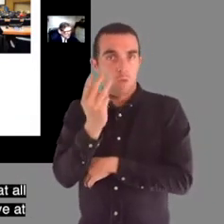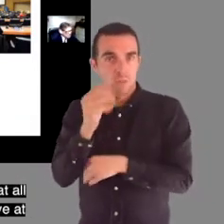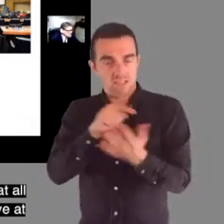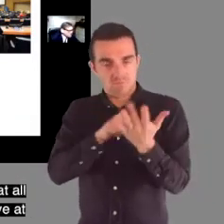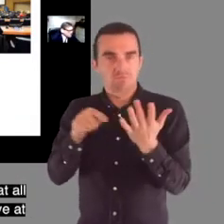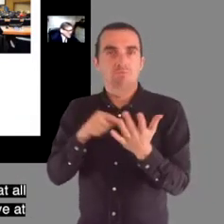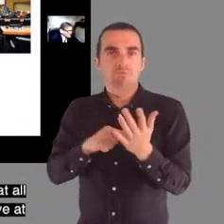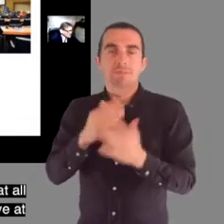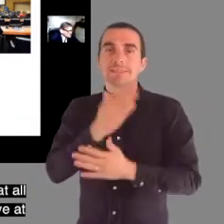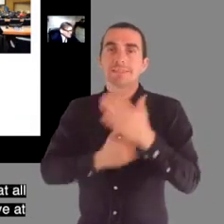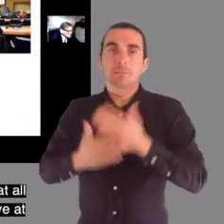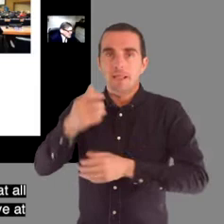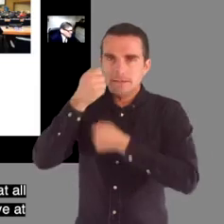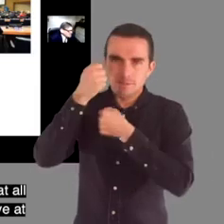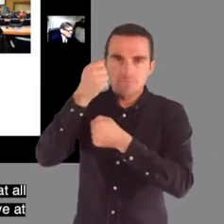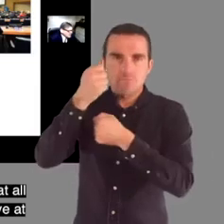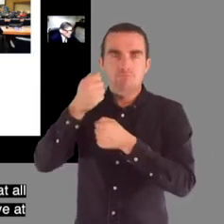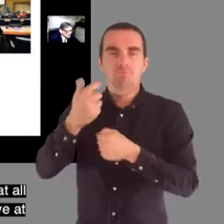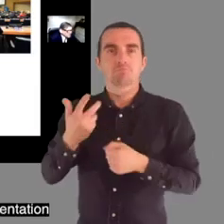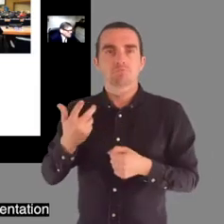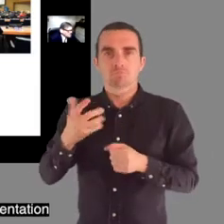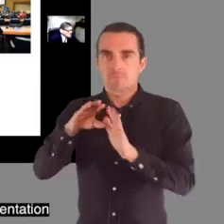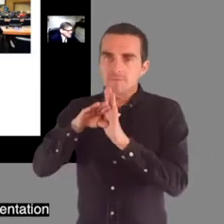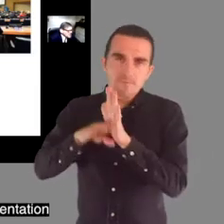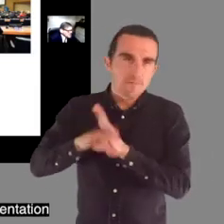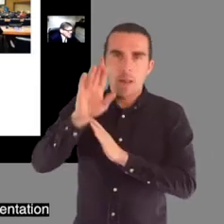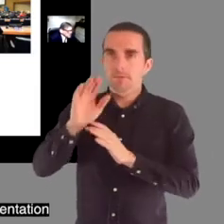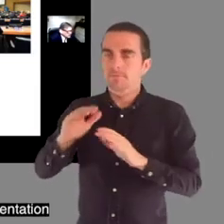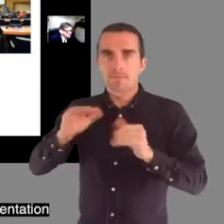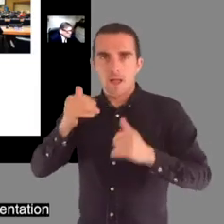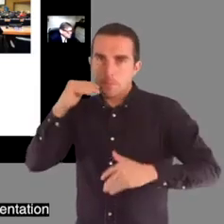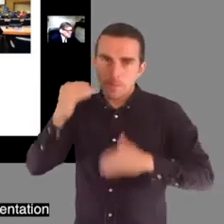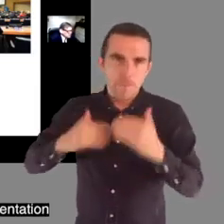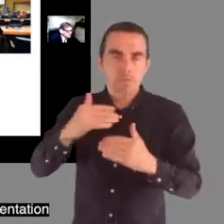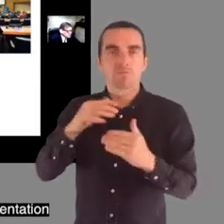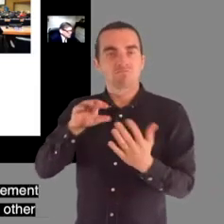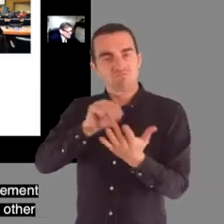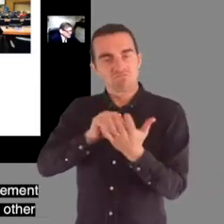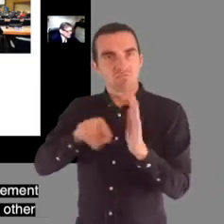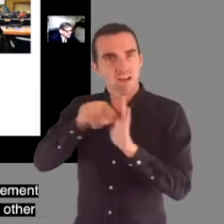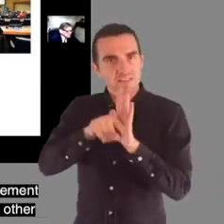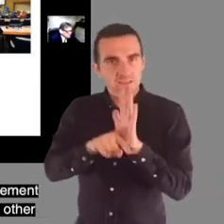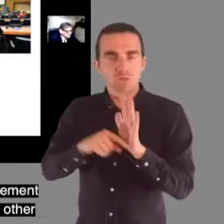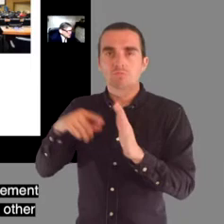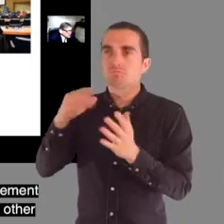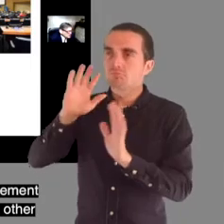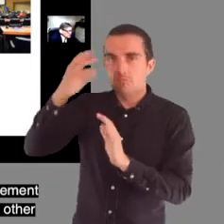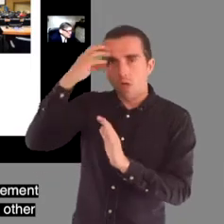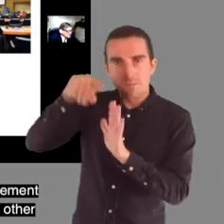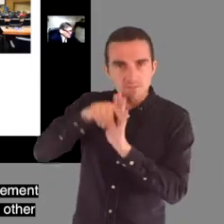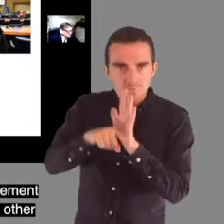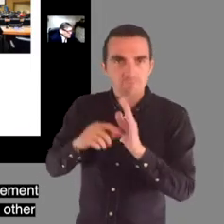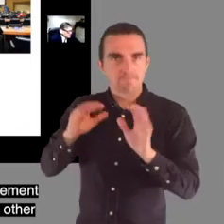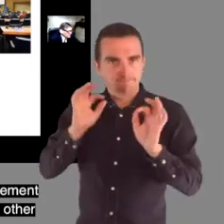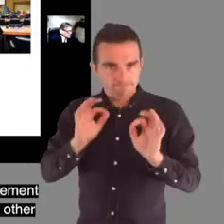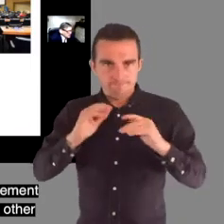all disability activists should have at their fingertips. In the development and implementation of legislation policy to implement